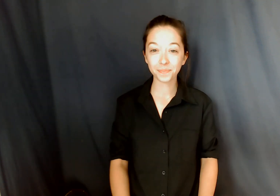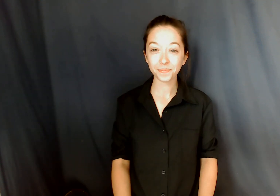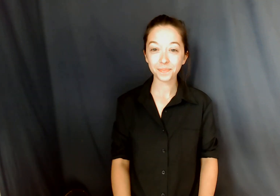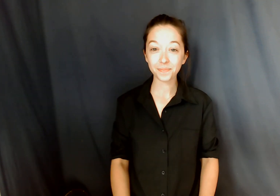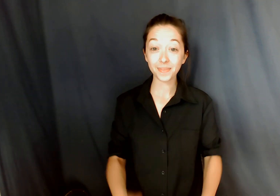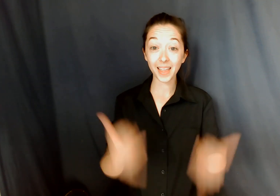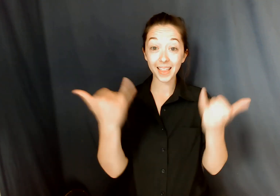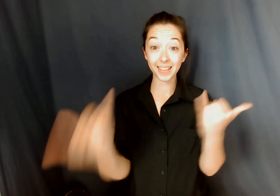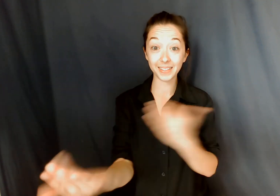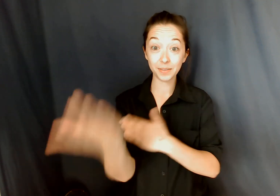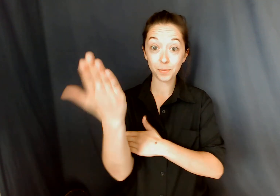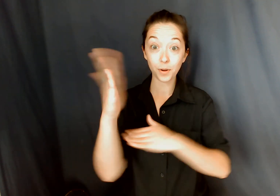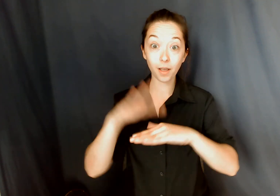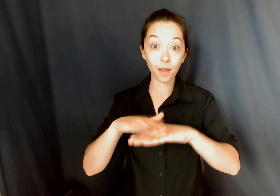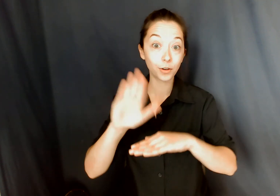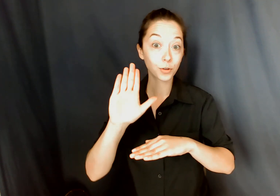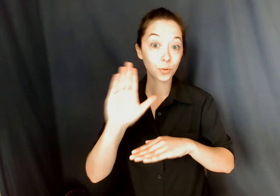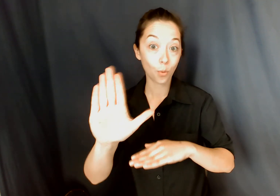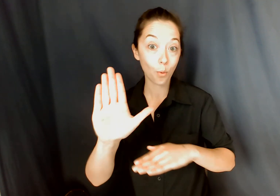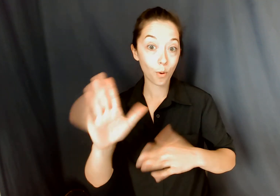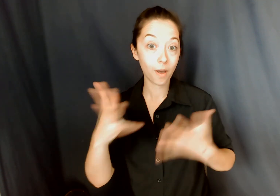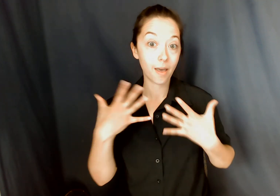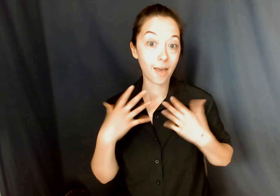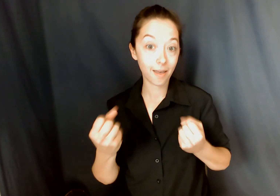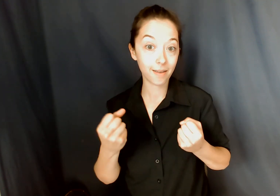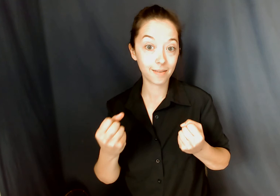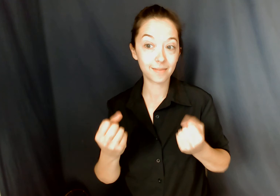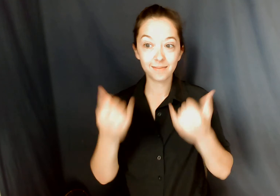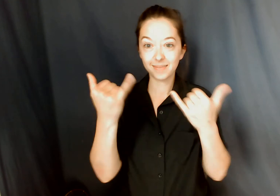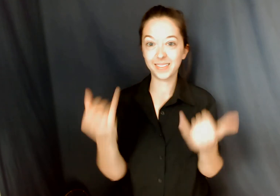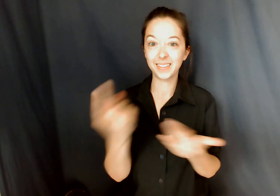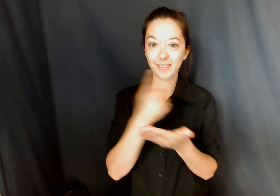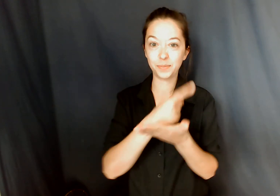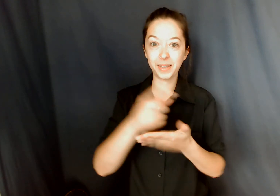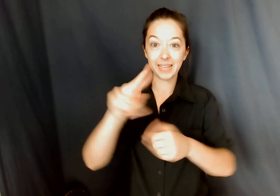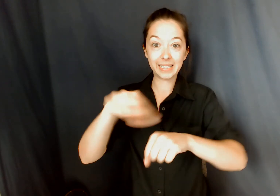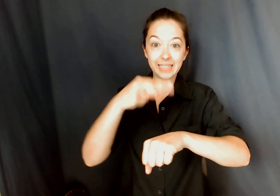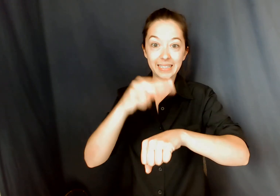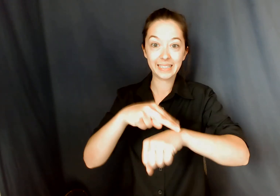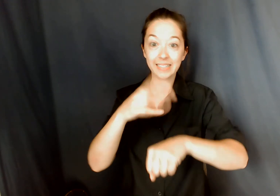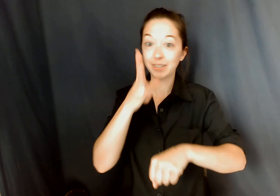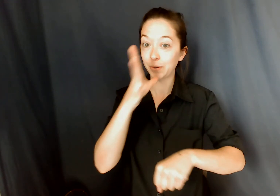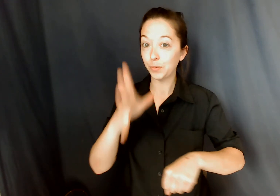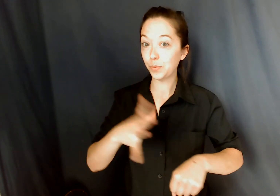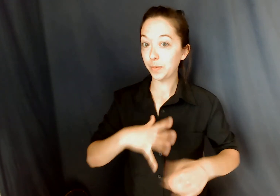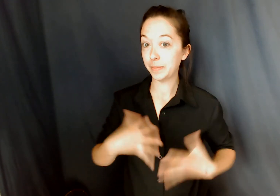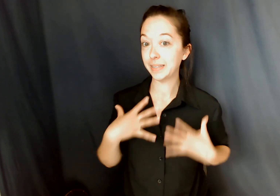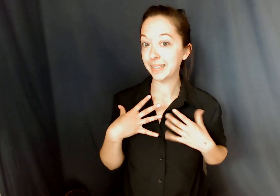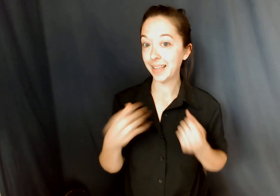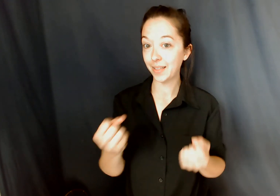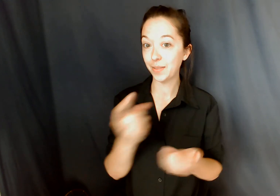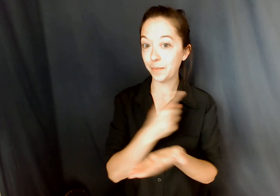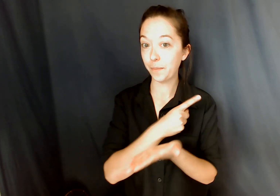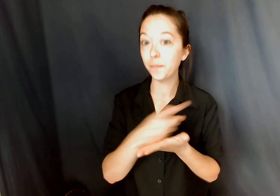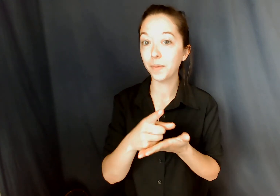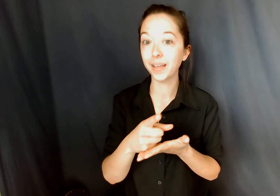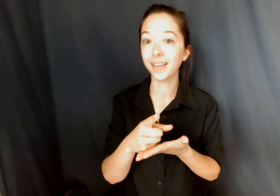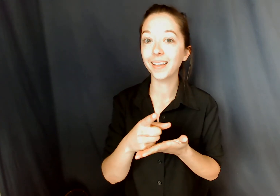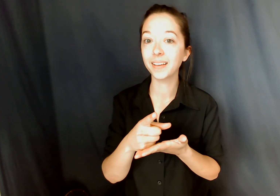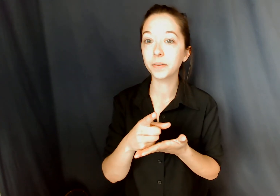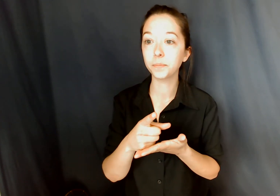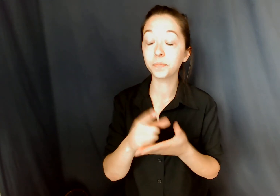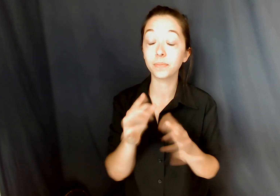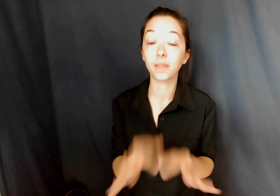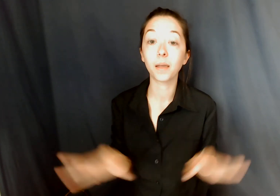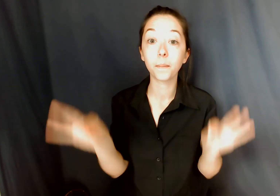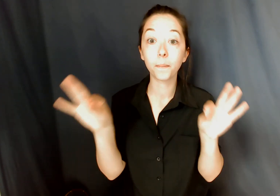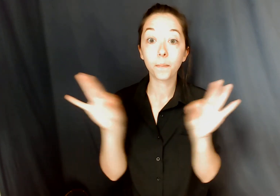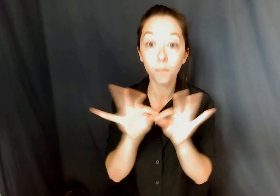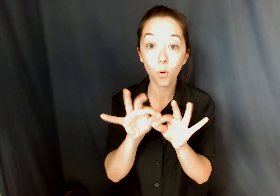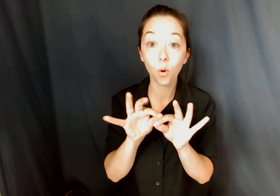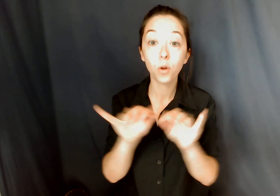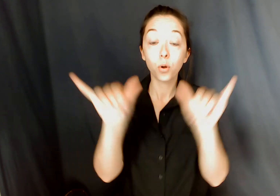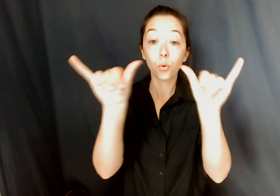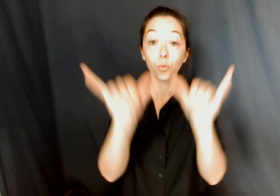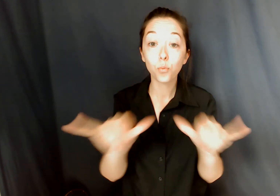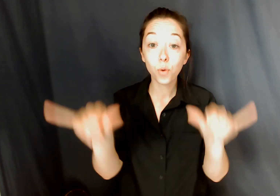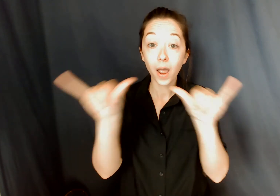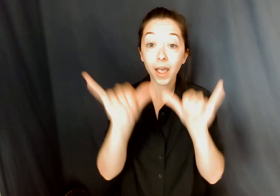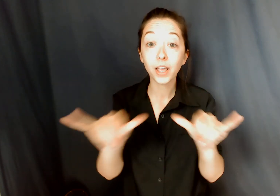This morning on Your Health during this National Women's Health Week, we wanted to highlight how important it is to start getting those regular health screenings again. That's right. And over the